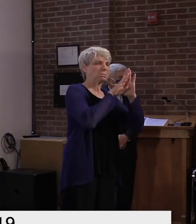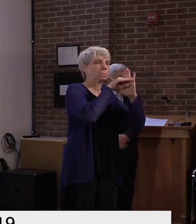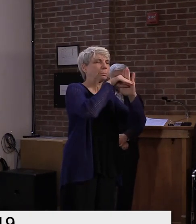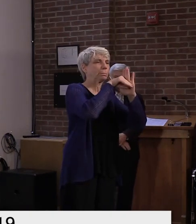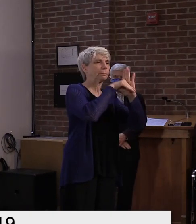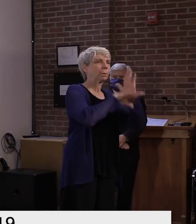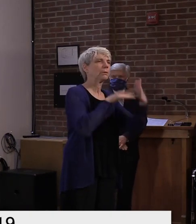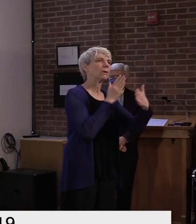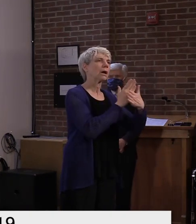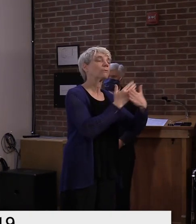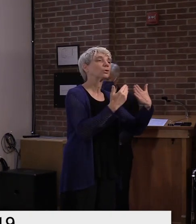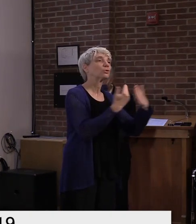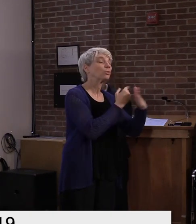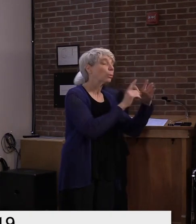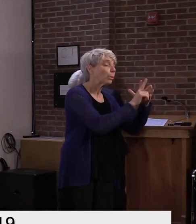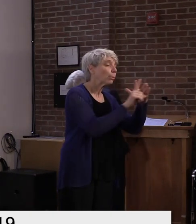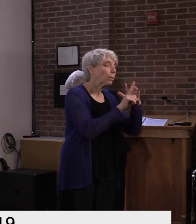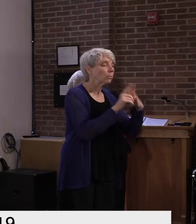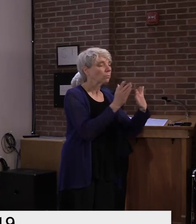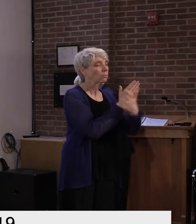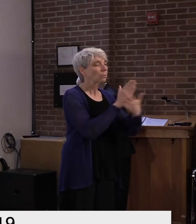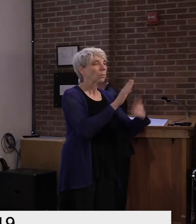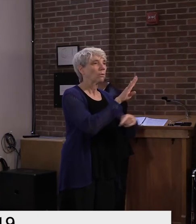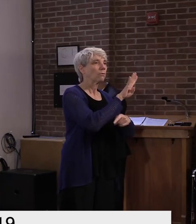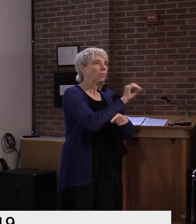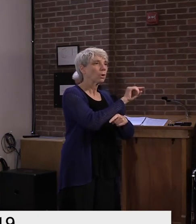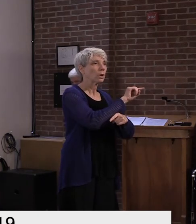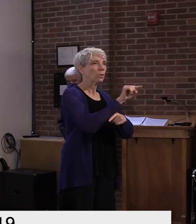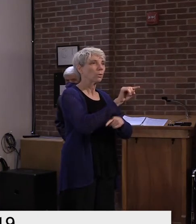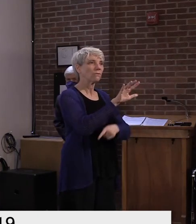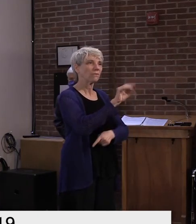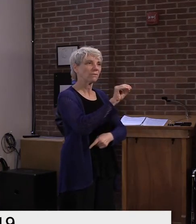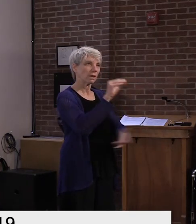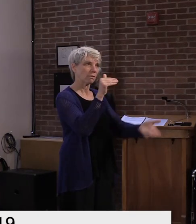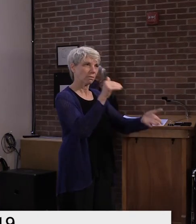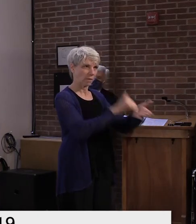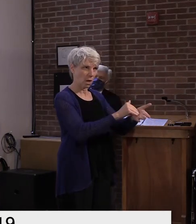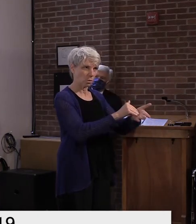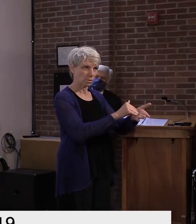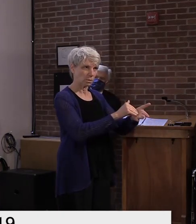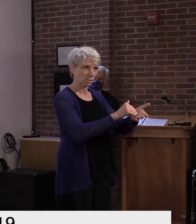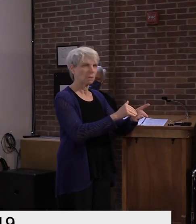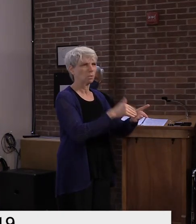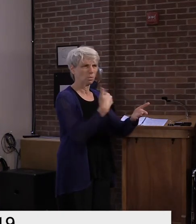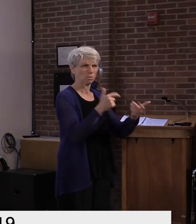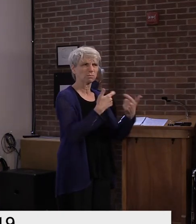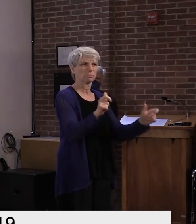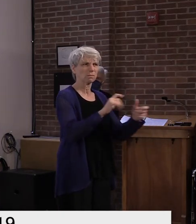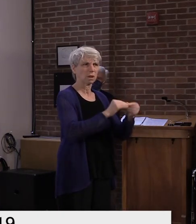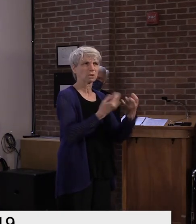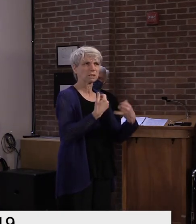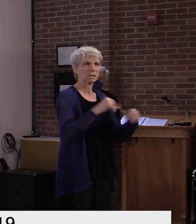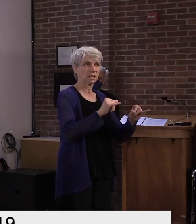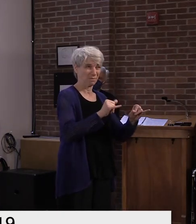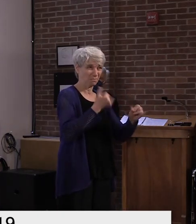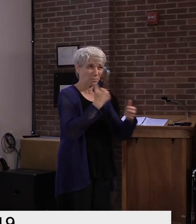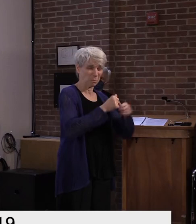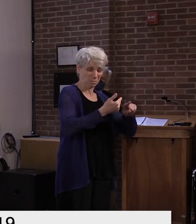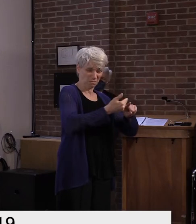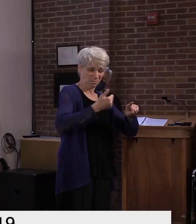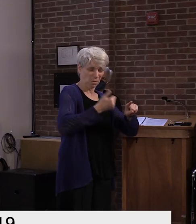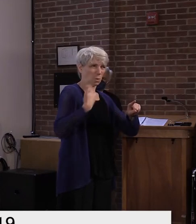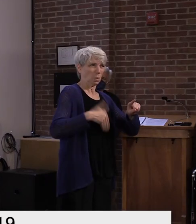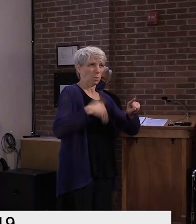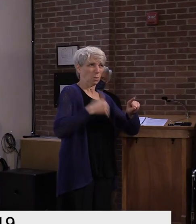daily basis somewhere between 40 and 50,000. Still a significant number of cases, but that is down from trends that